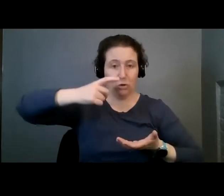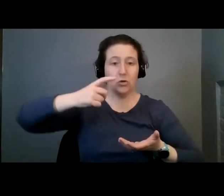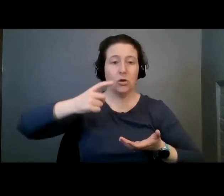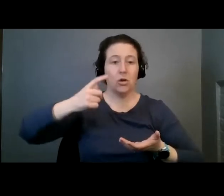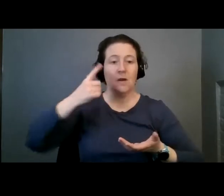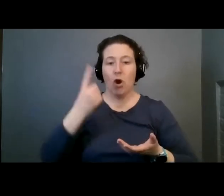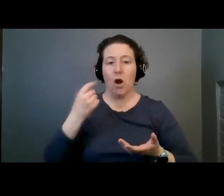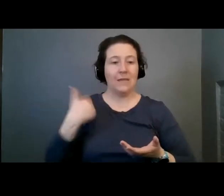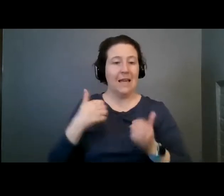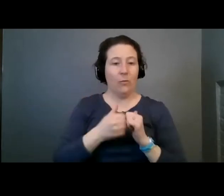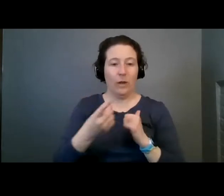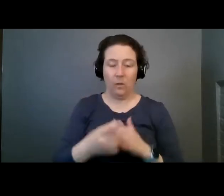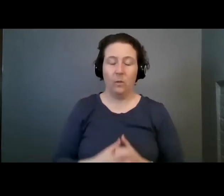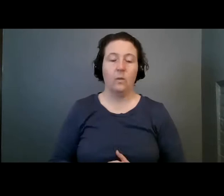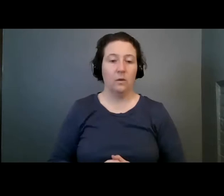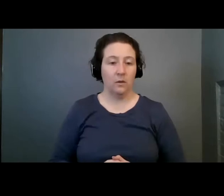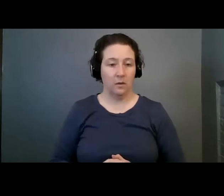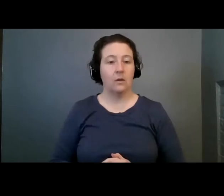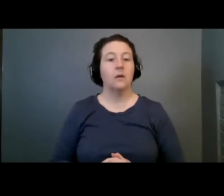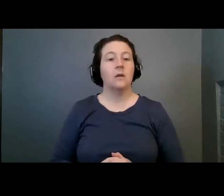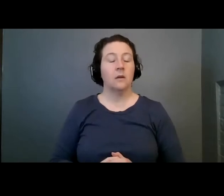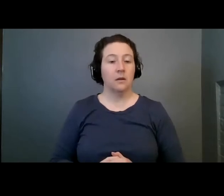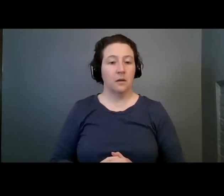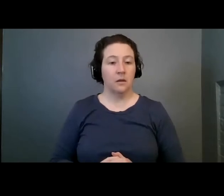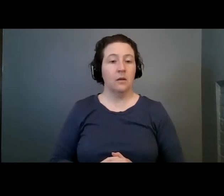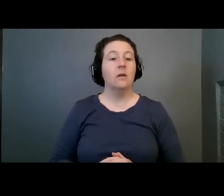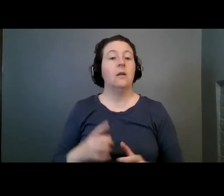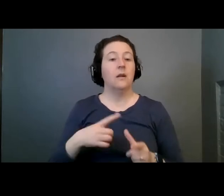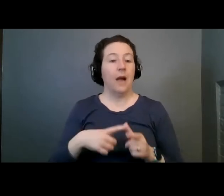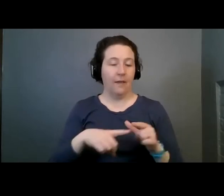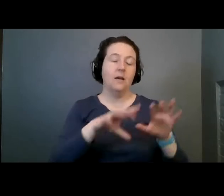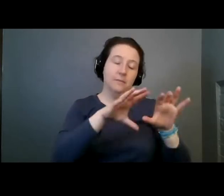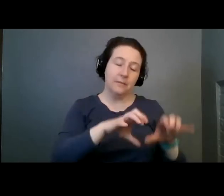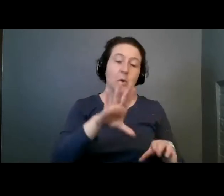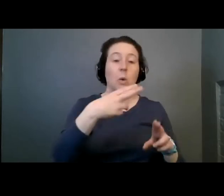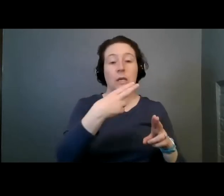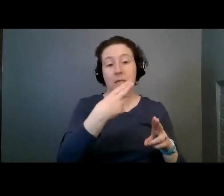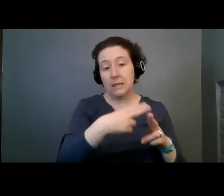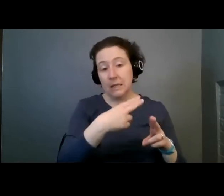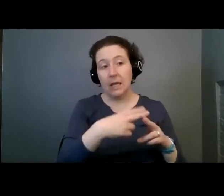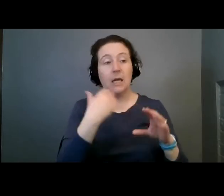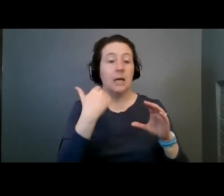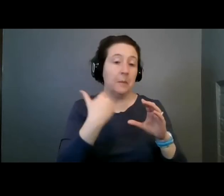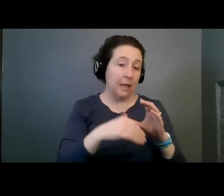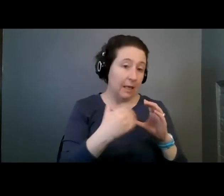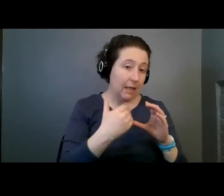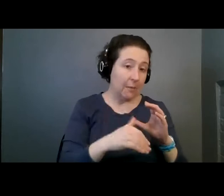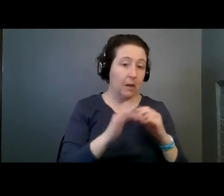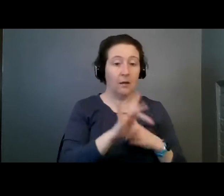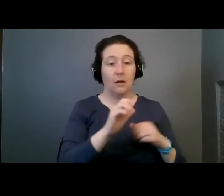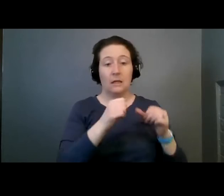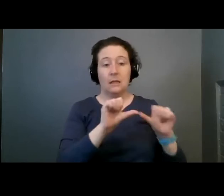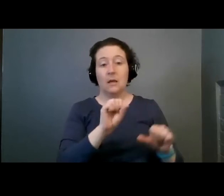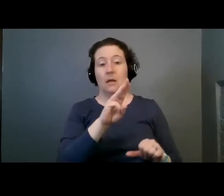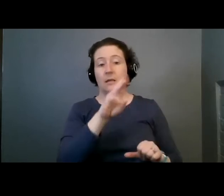that you always have it with you. Then you will need to still put in your name on the Sign Up Genius link and your email to register for